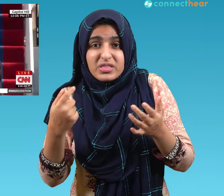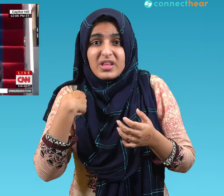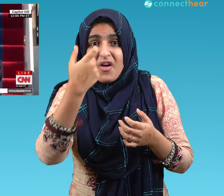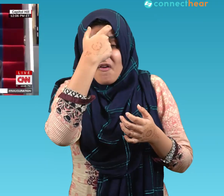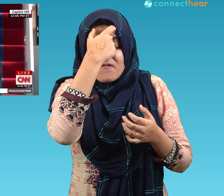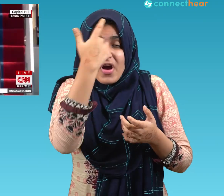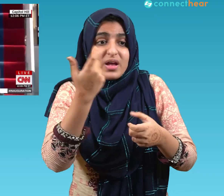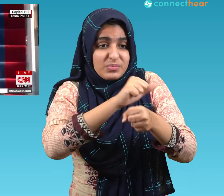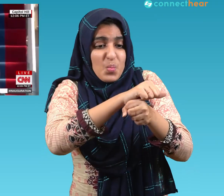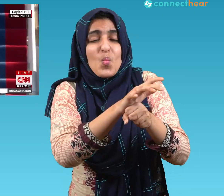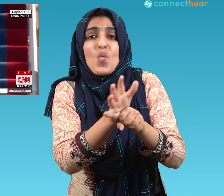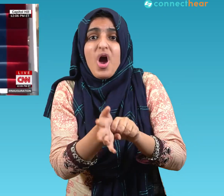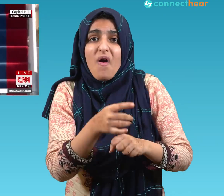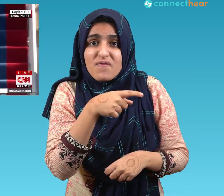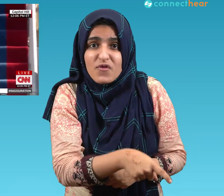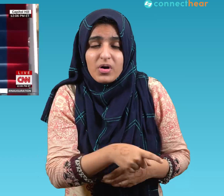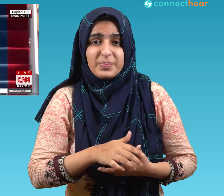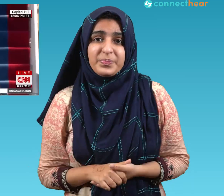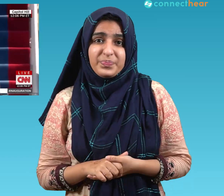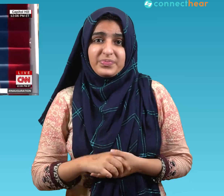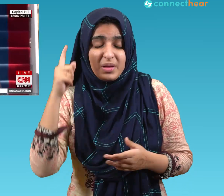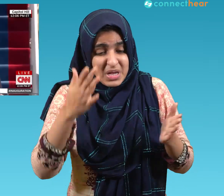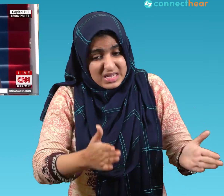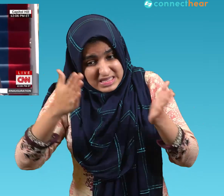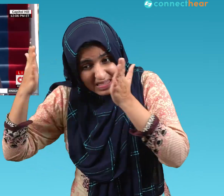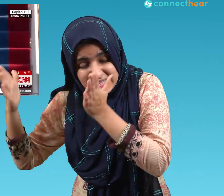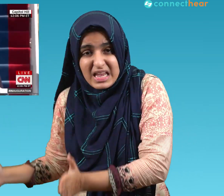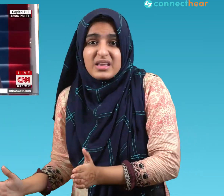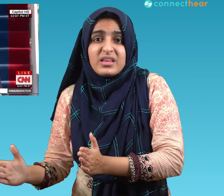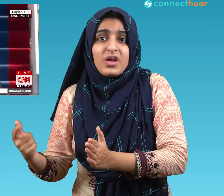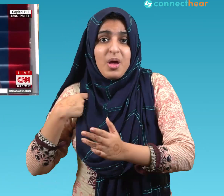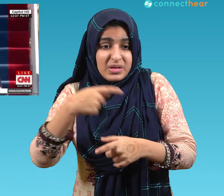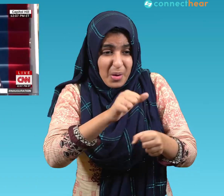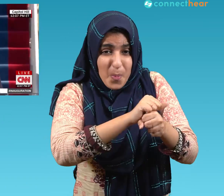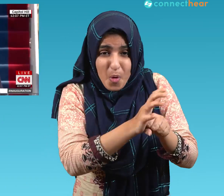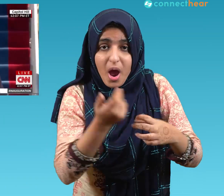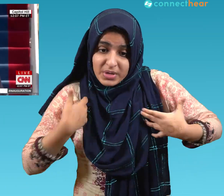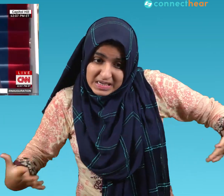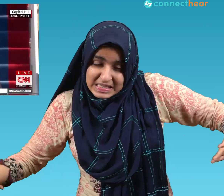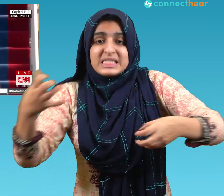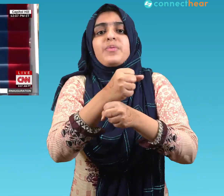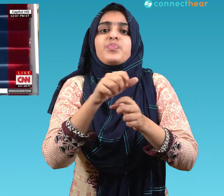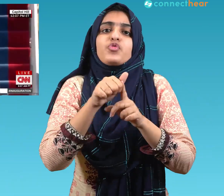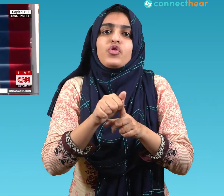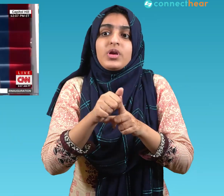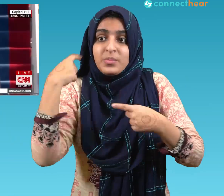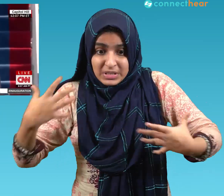of the virus. We must set aside politics and finally face this pandemic as one